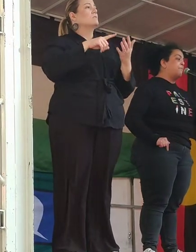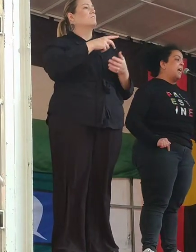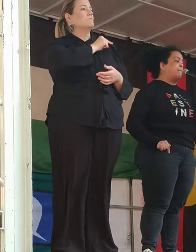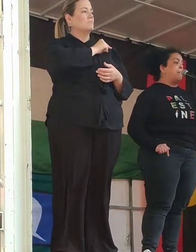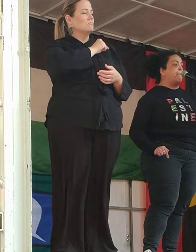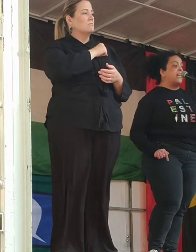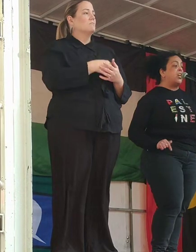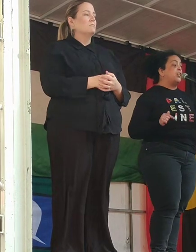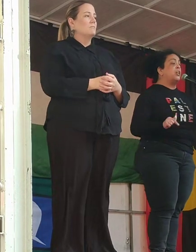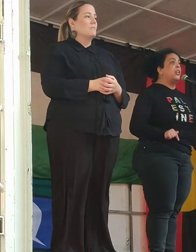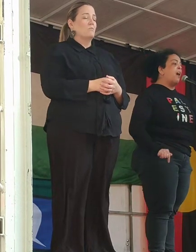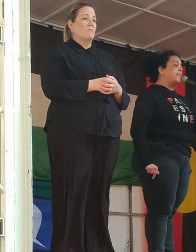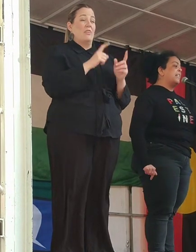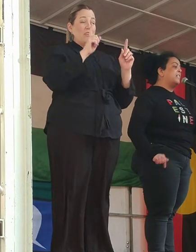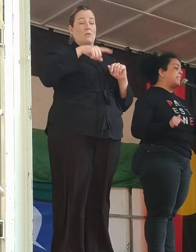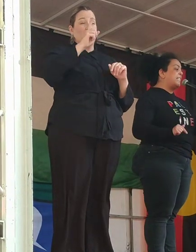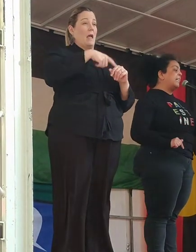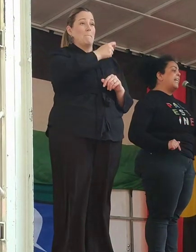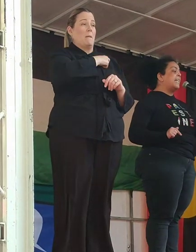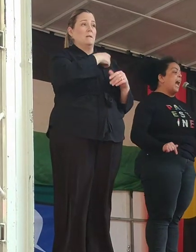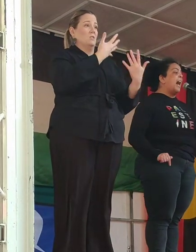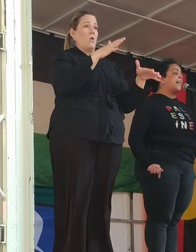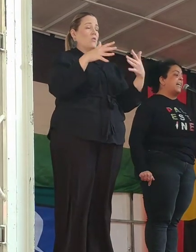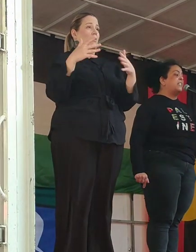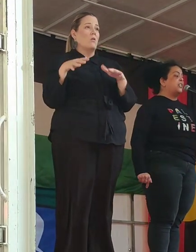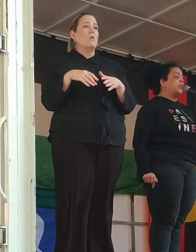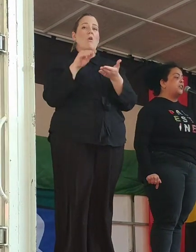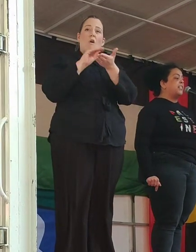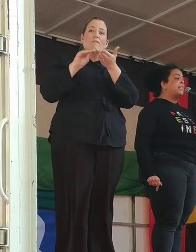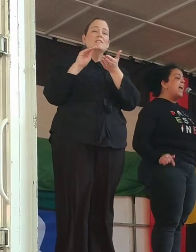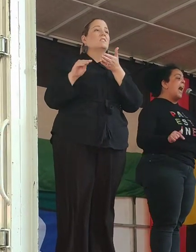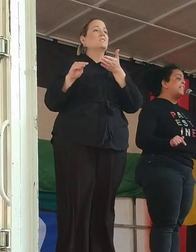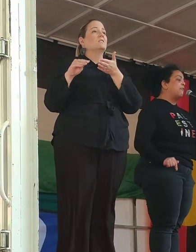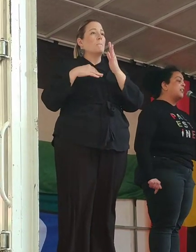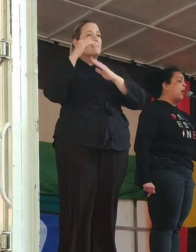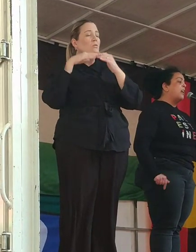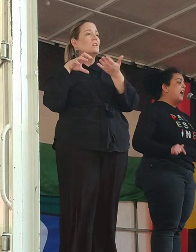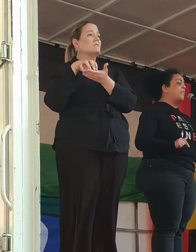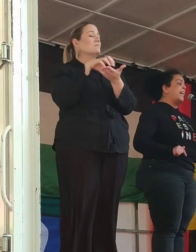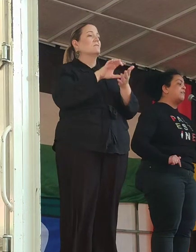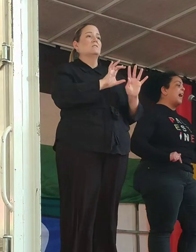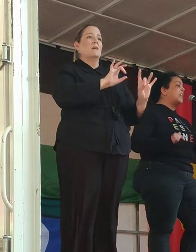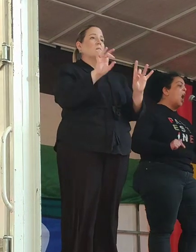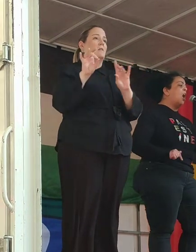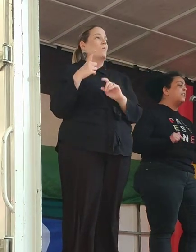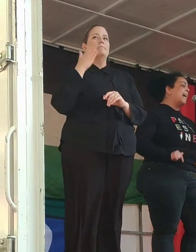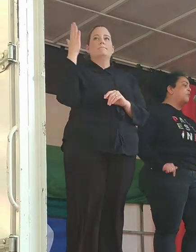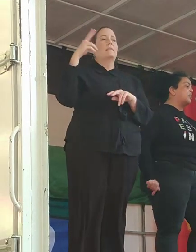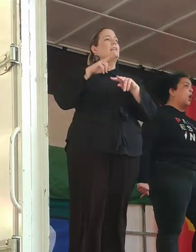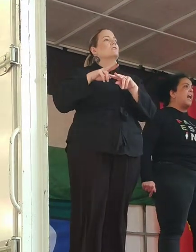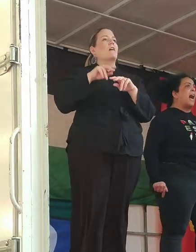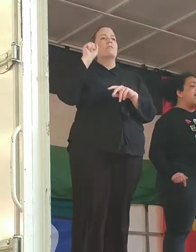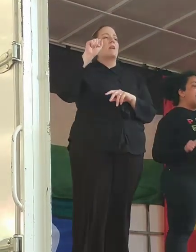of members, union officers, facilities and other institutions as a result of Israel's